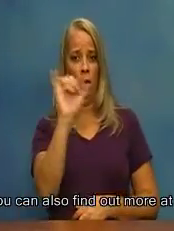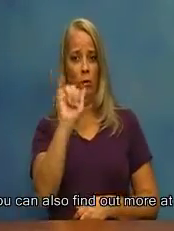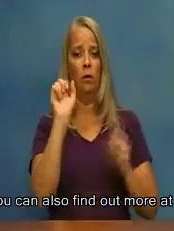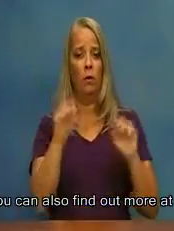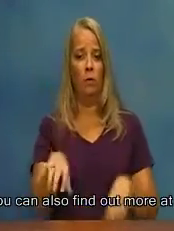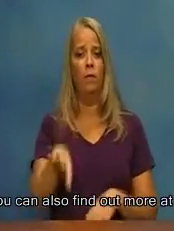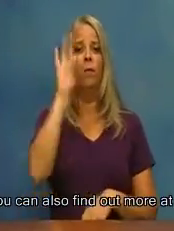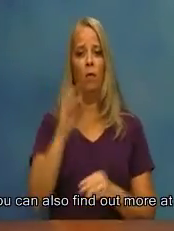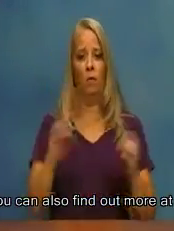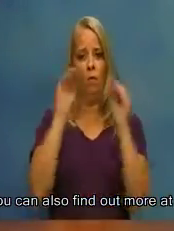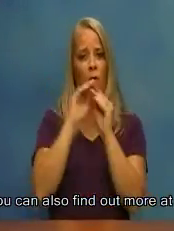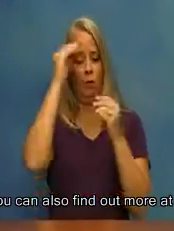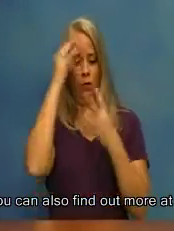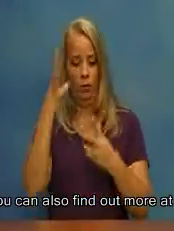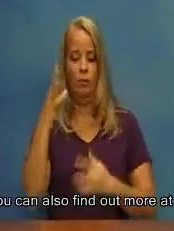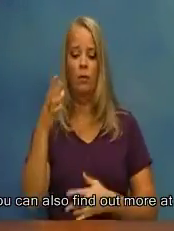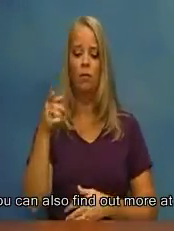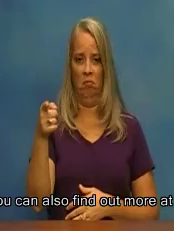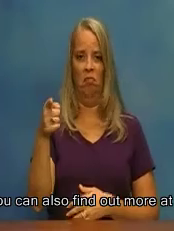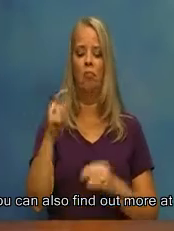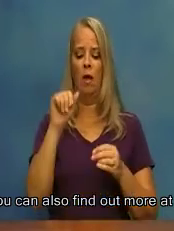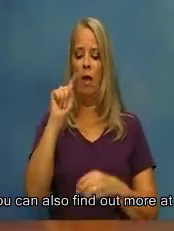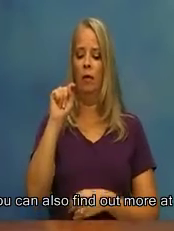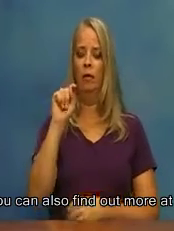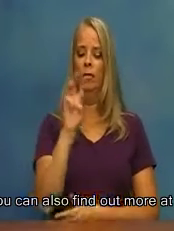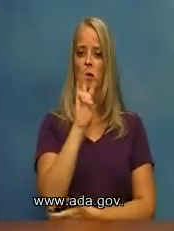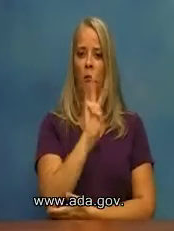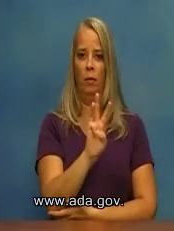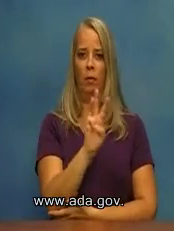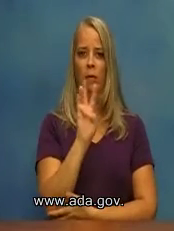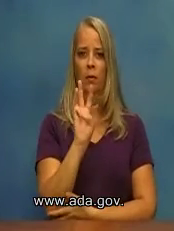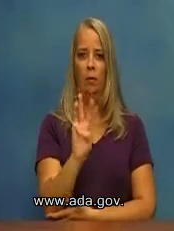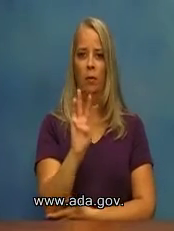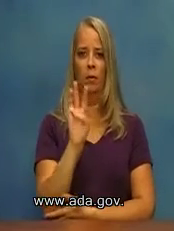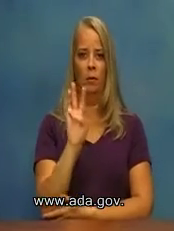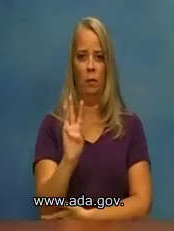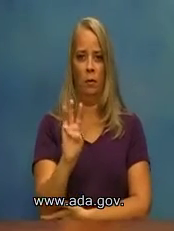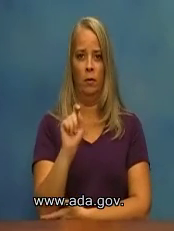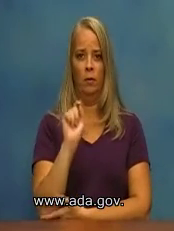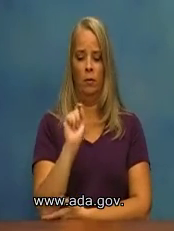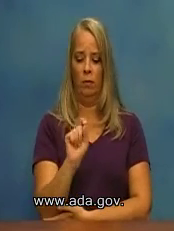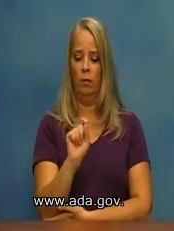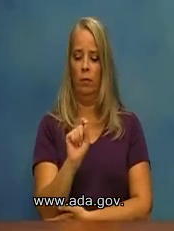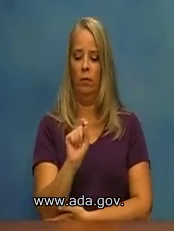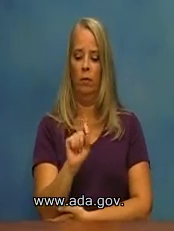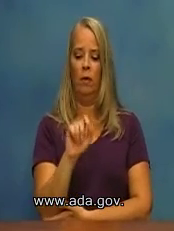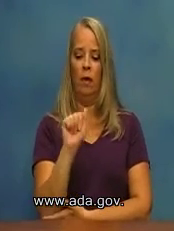You can also find out more at www.ada